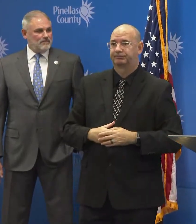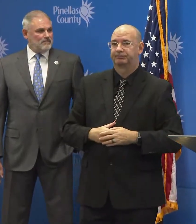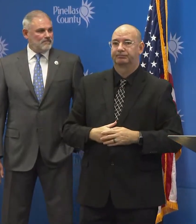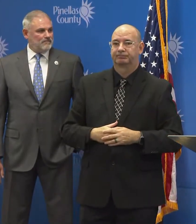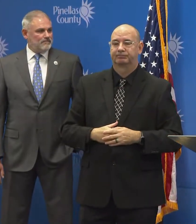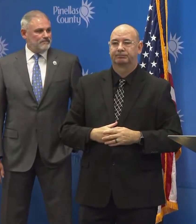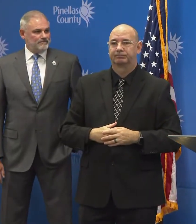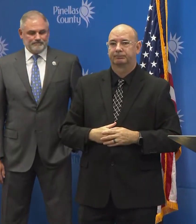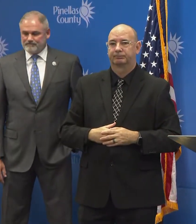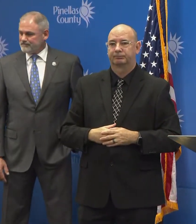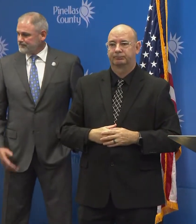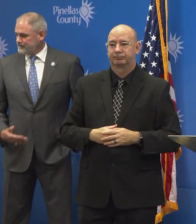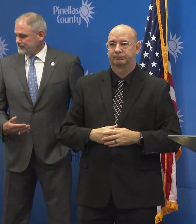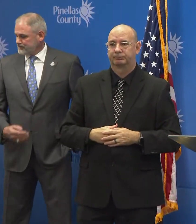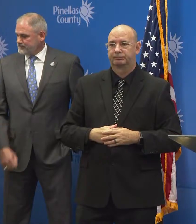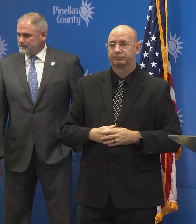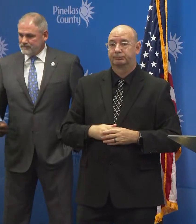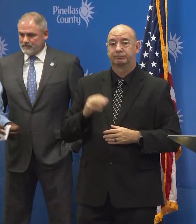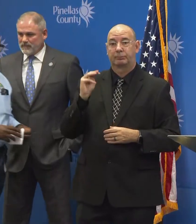Mayor, go ahead.